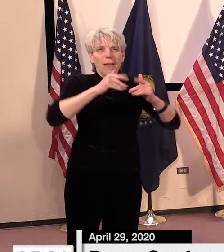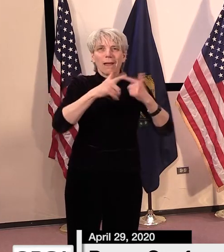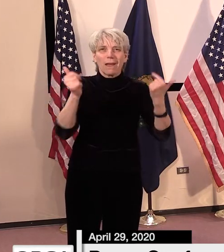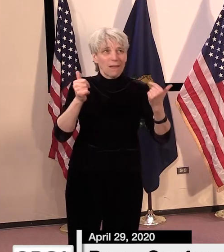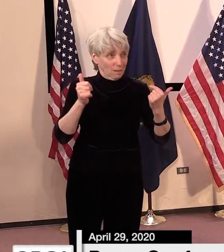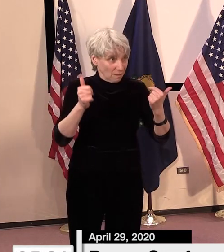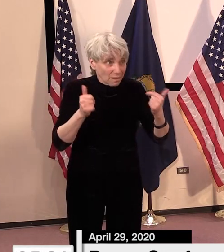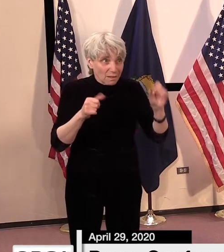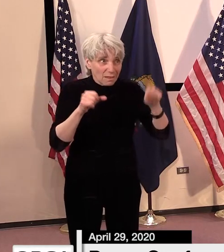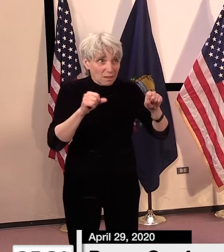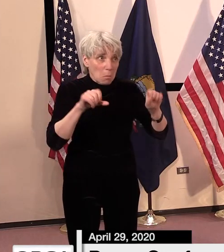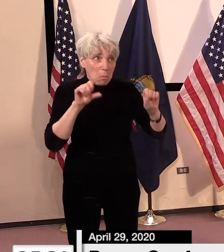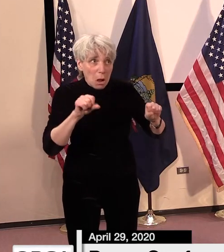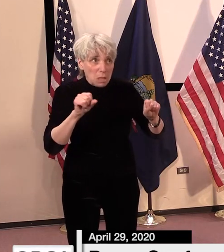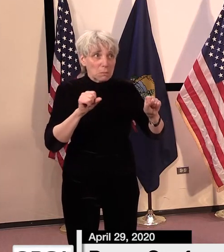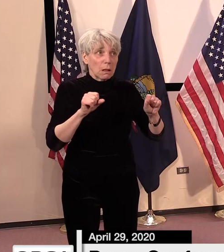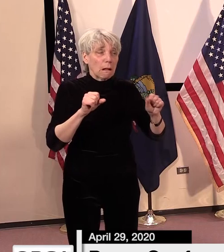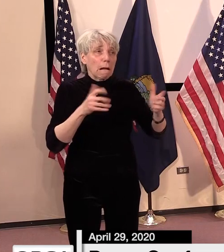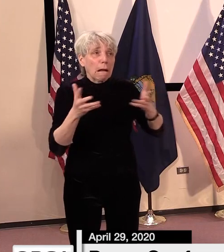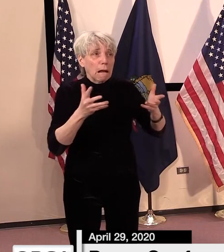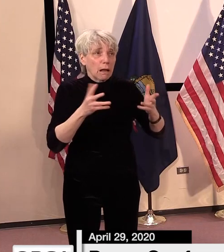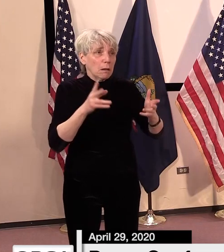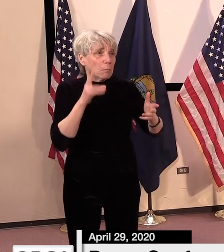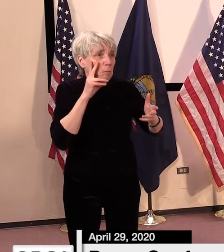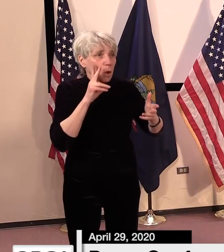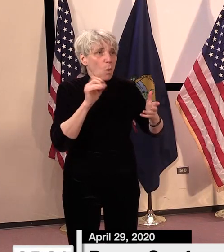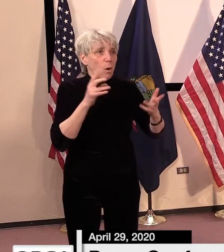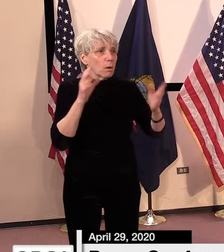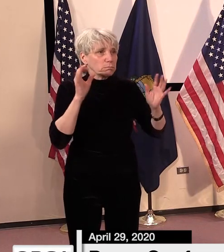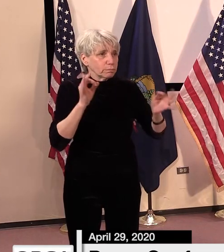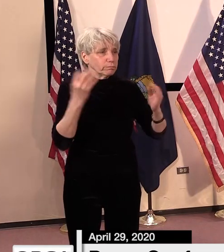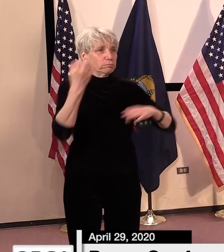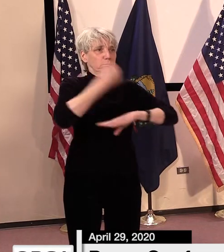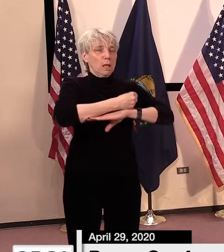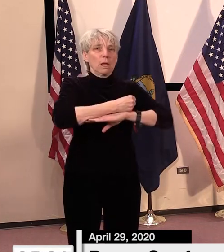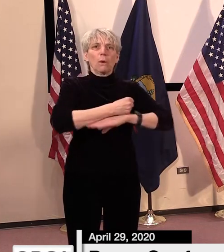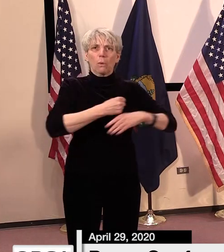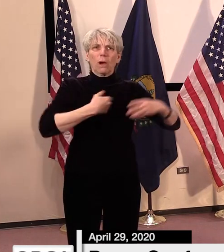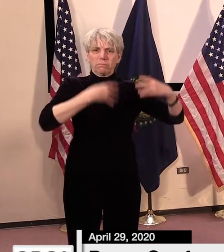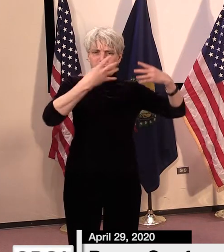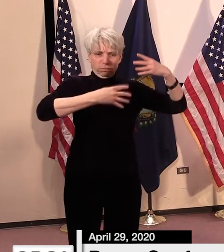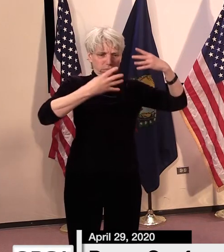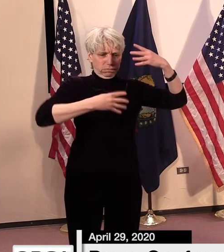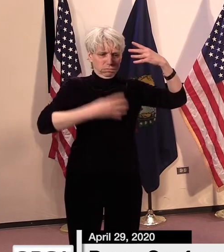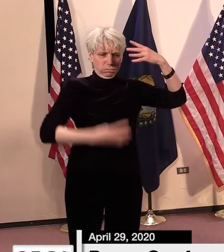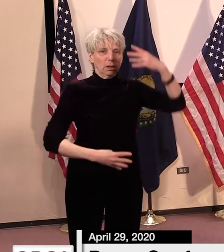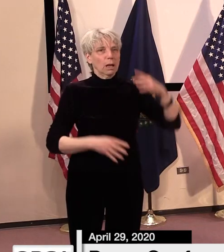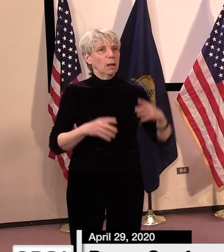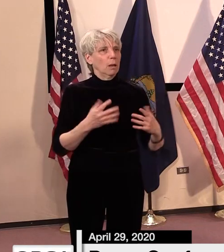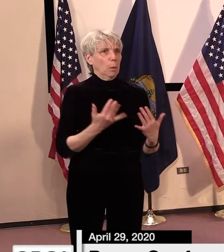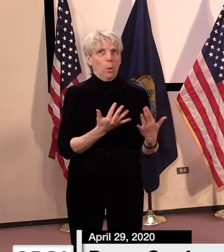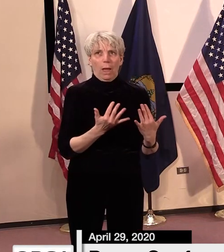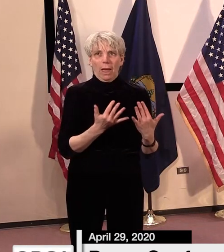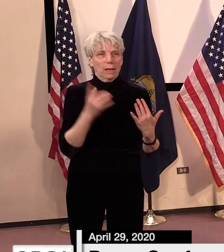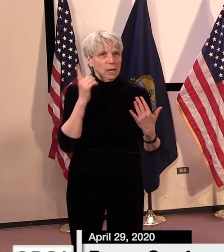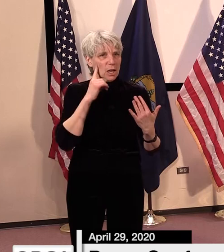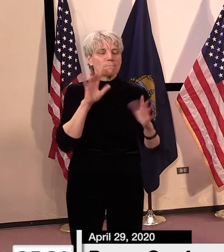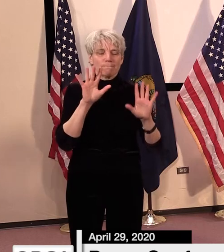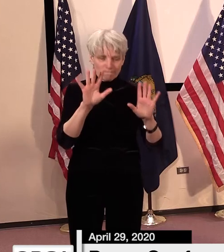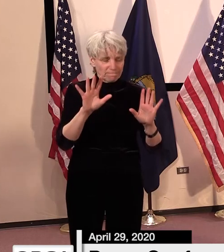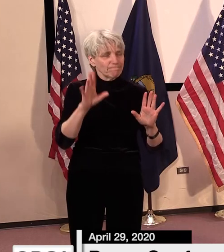any opportunity, any chance at all. So there's the list is long on those opportunities, and we'll just make the